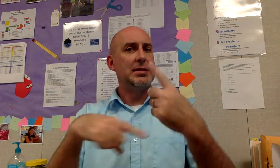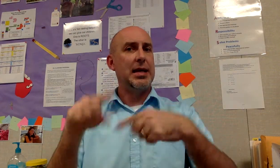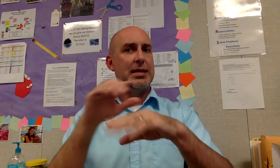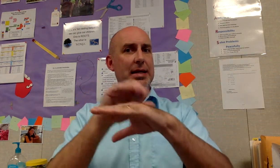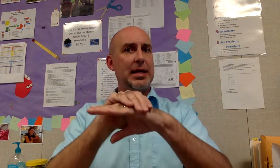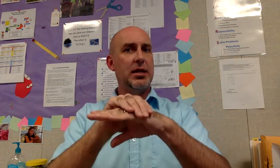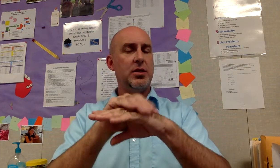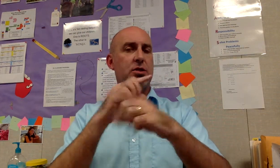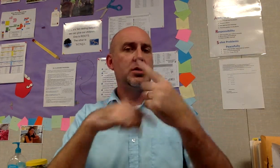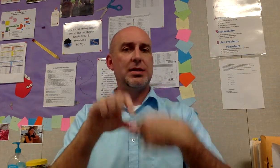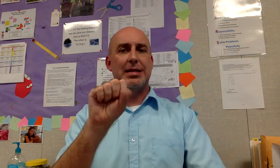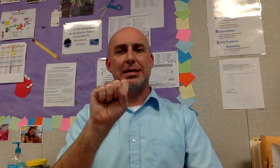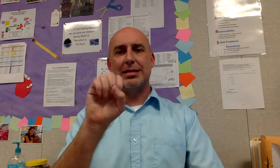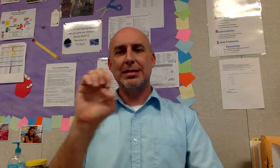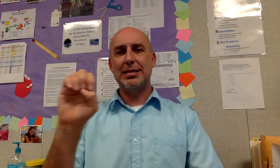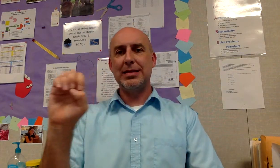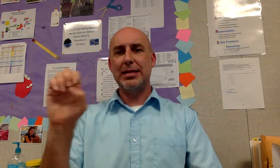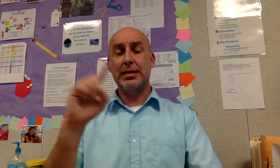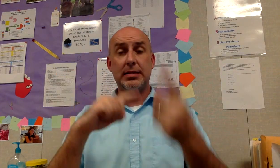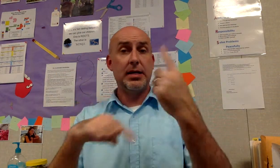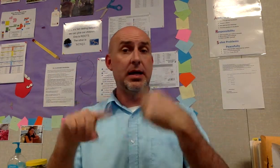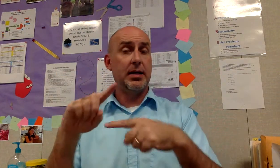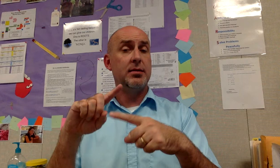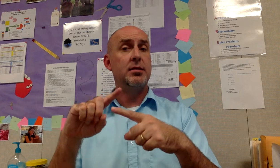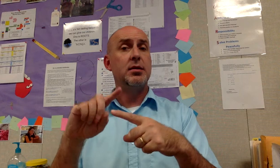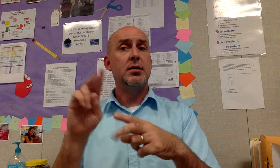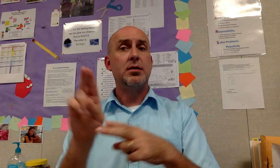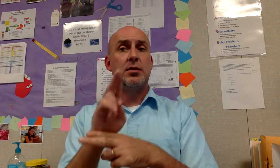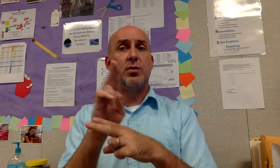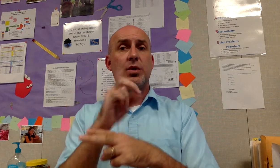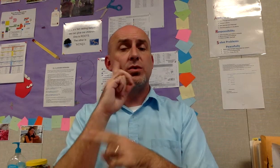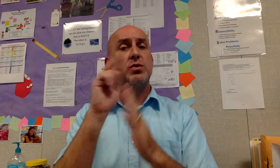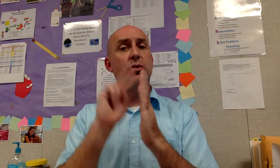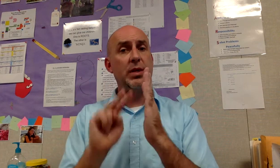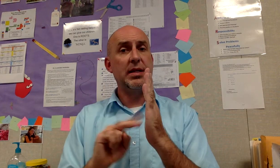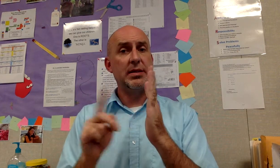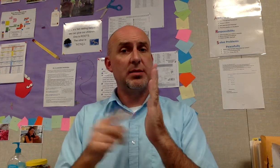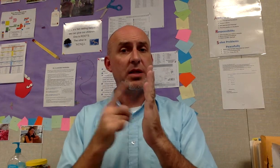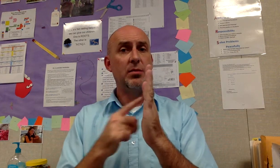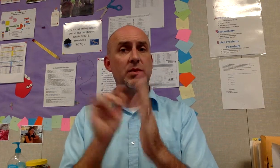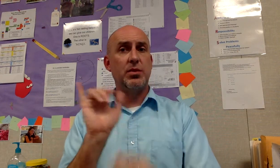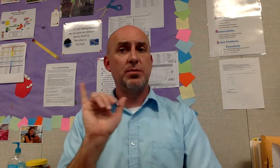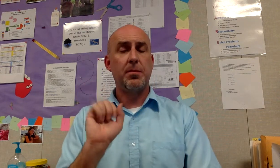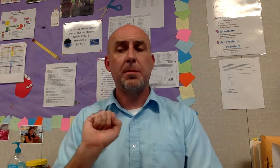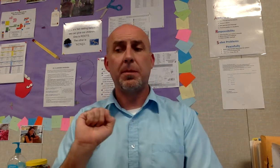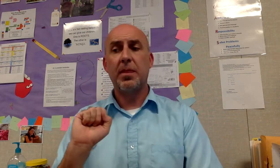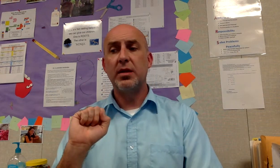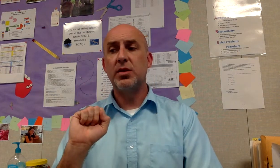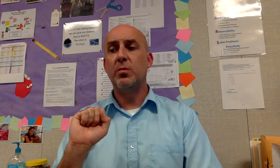signed English, a C sign that we use for reading sometimes too. So